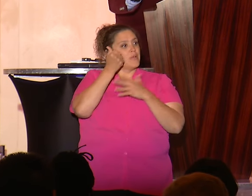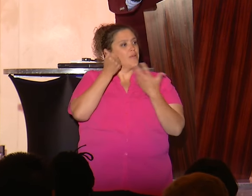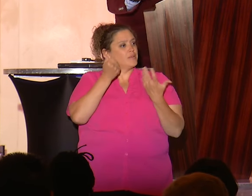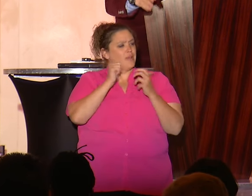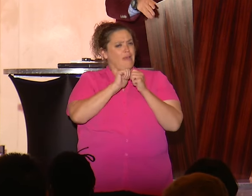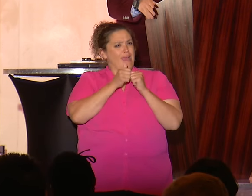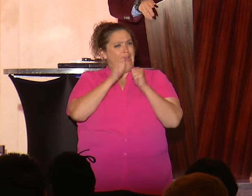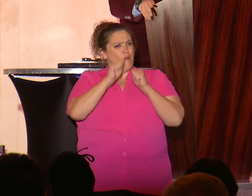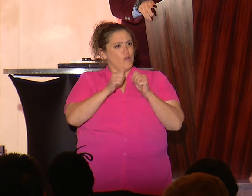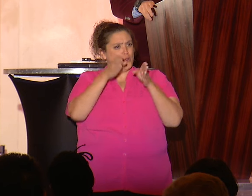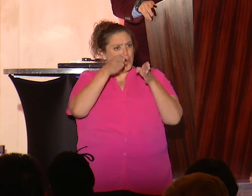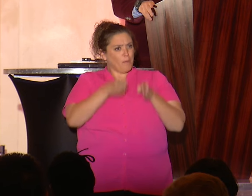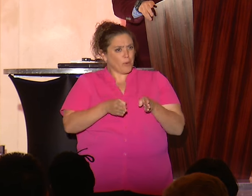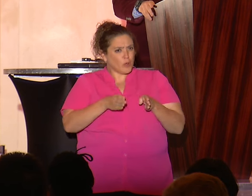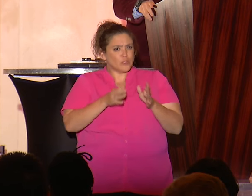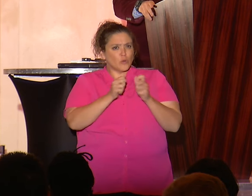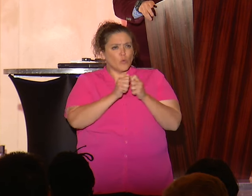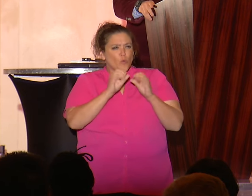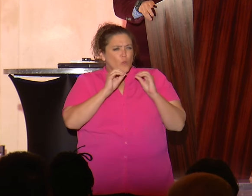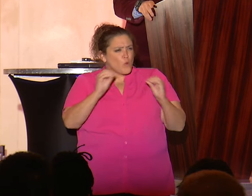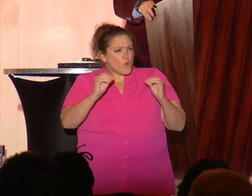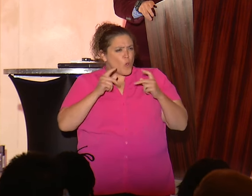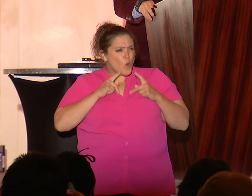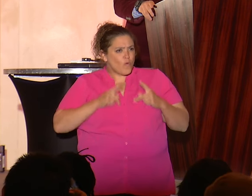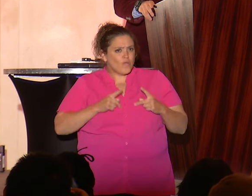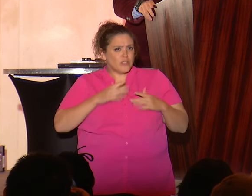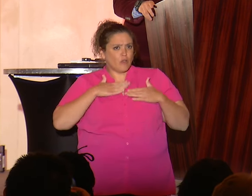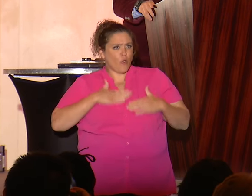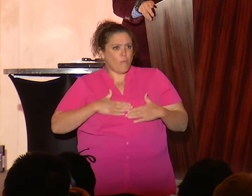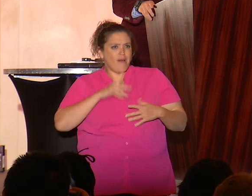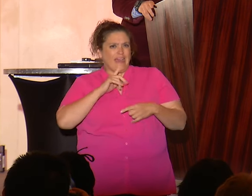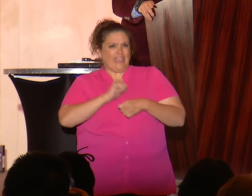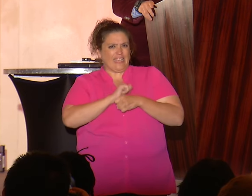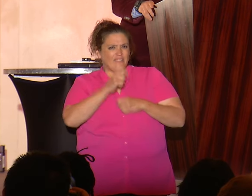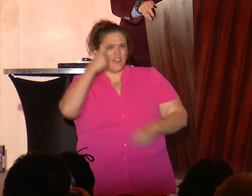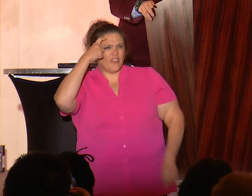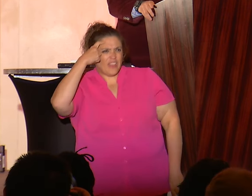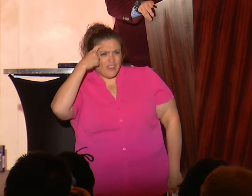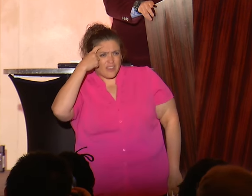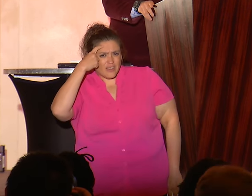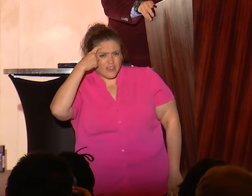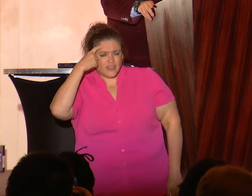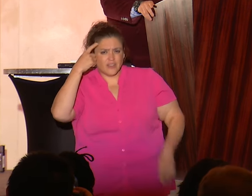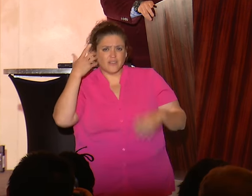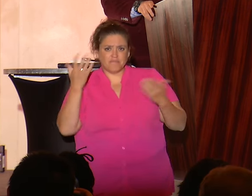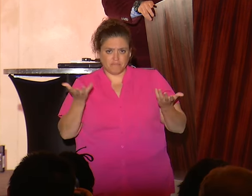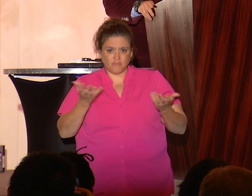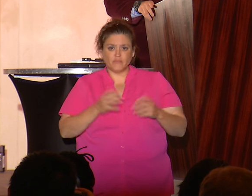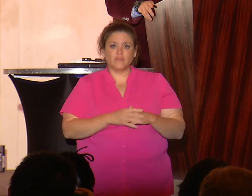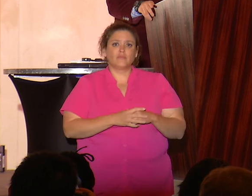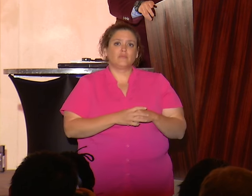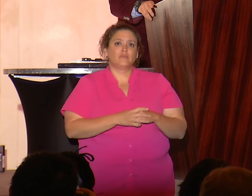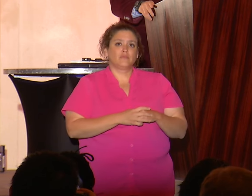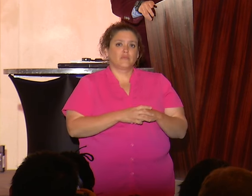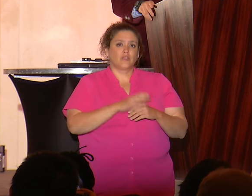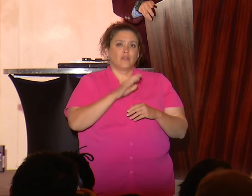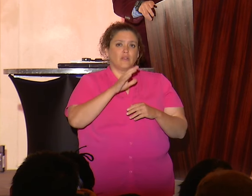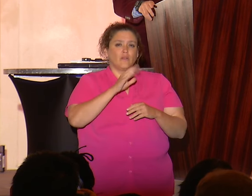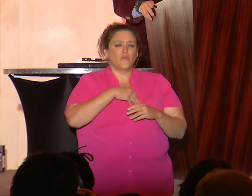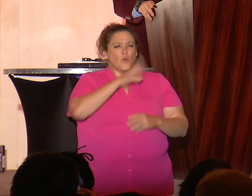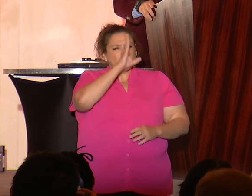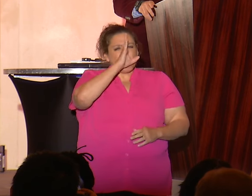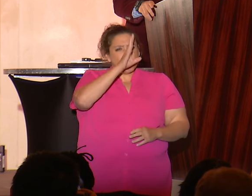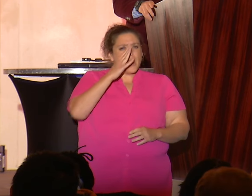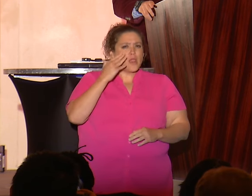an incorporeal being lacking a physical body and brain even think? Central Mormon beliefs,